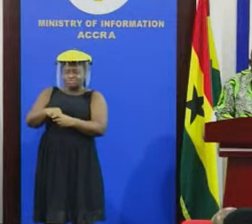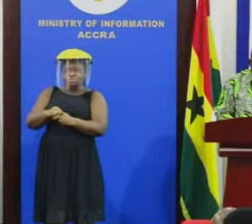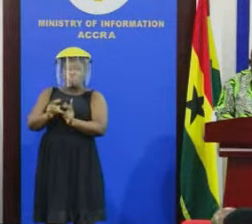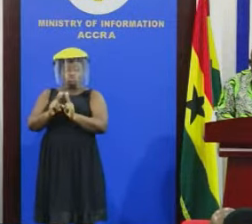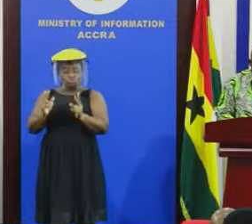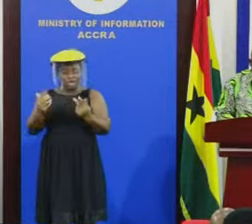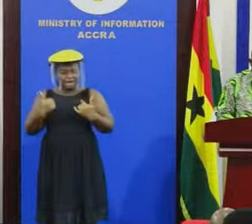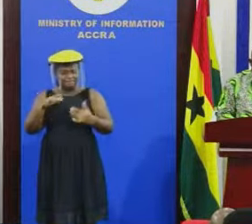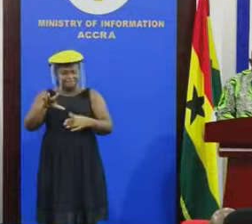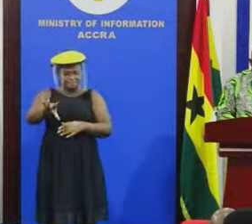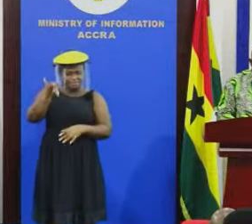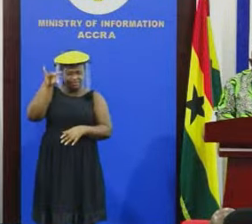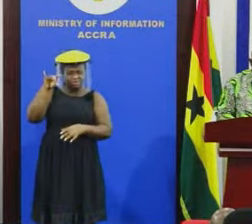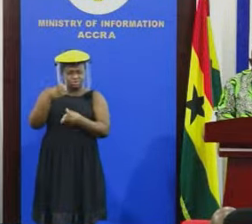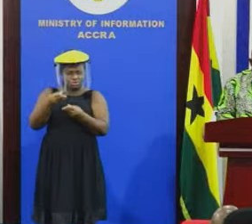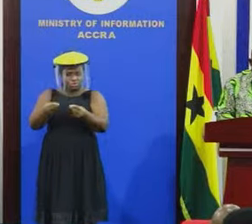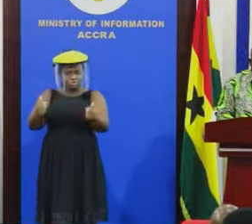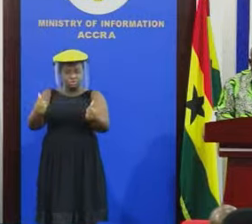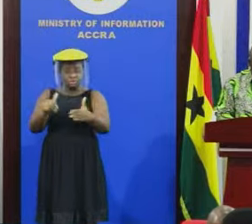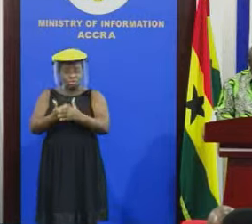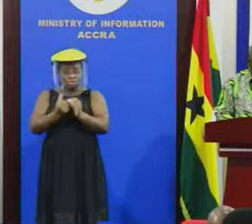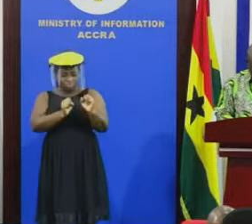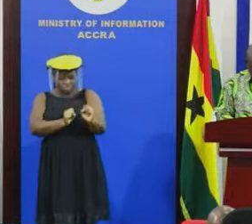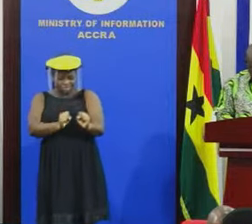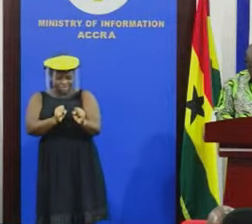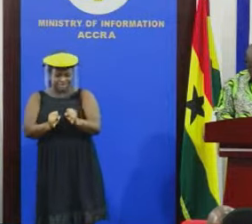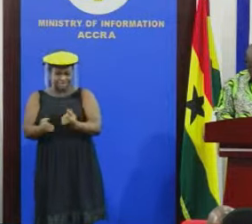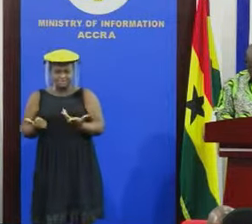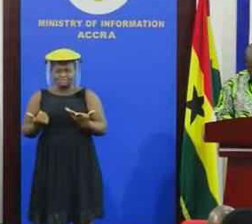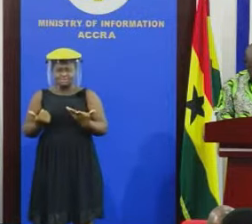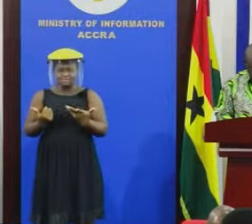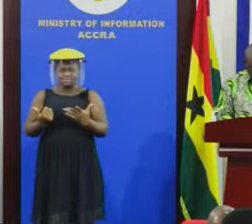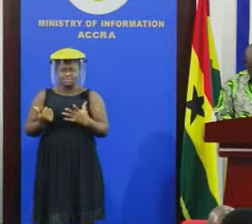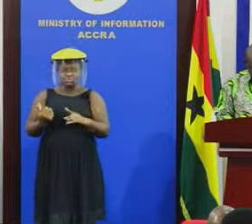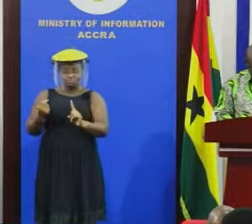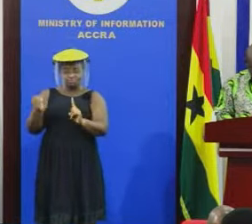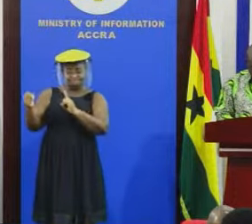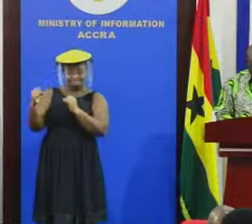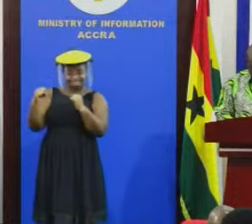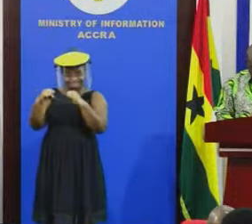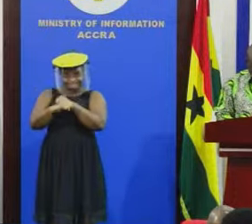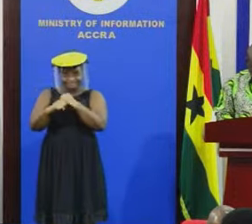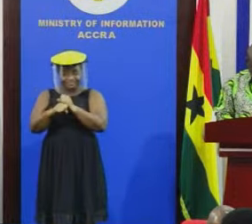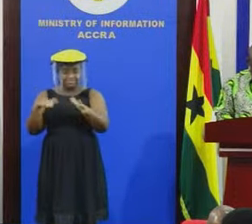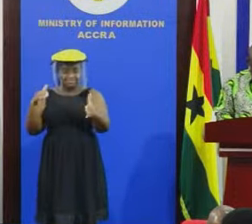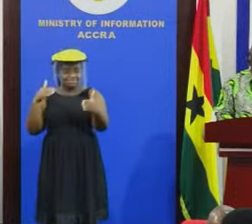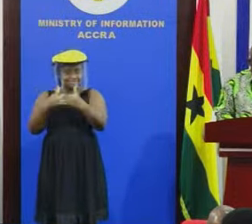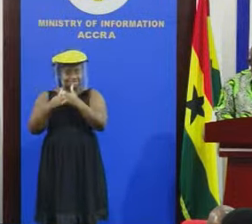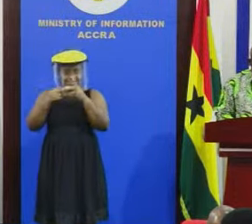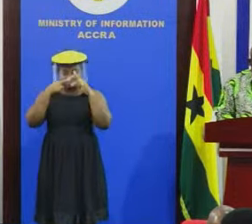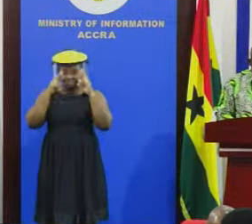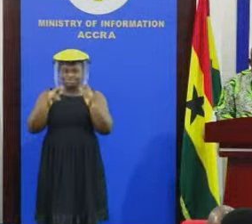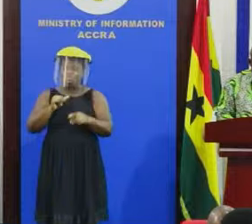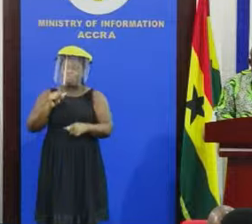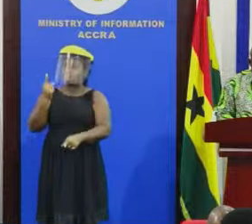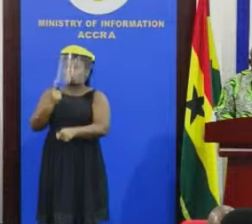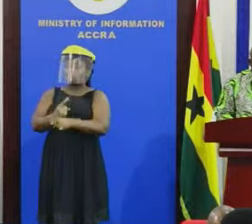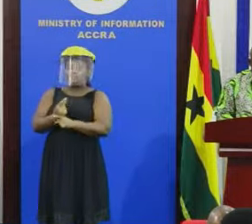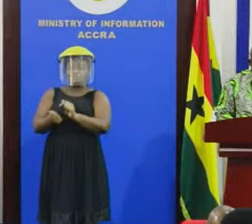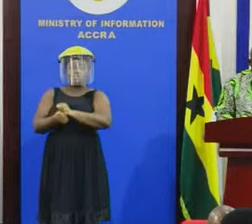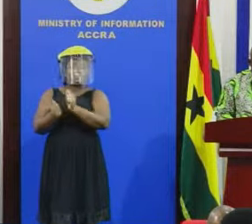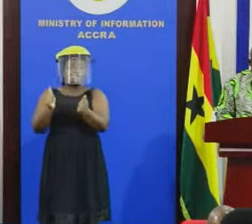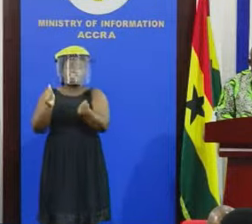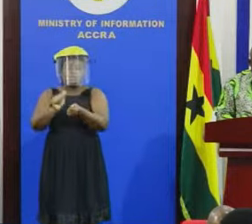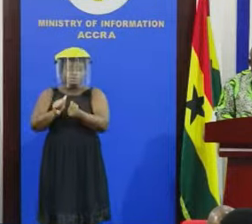fashioning out other strategies to augment the fight against piracy. So it is not just the law, the amendment of the